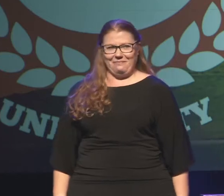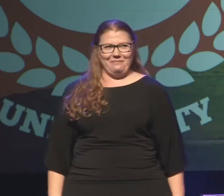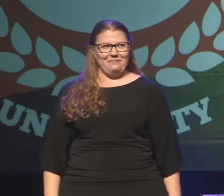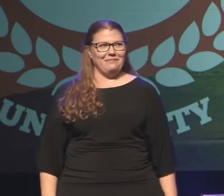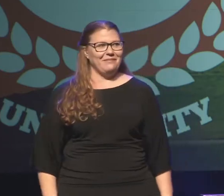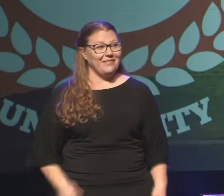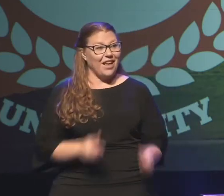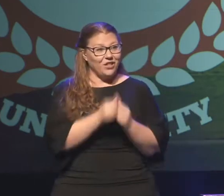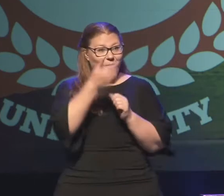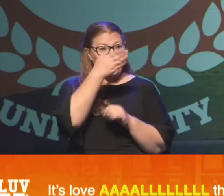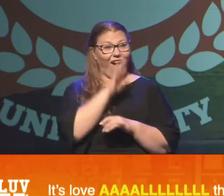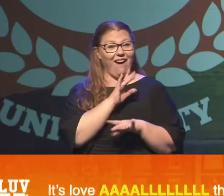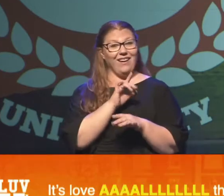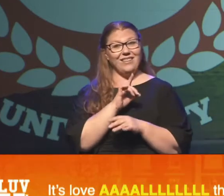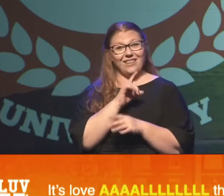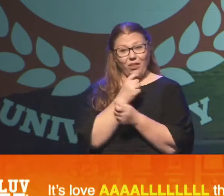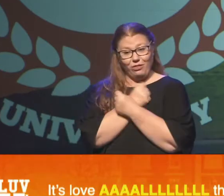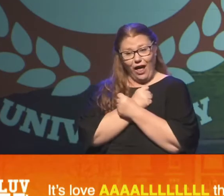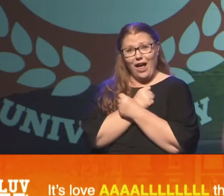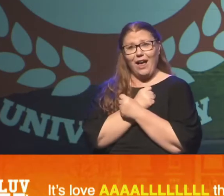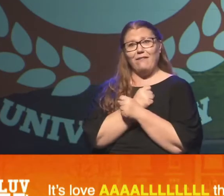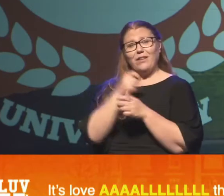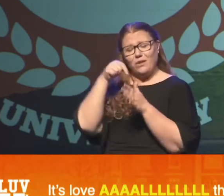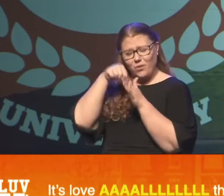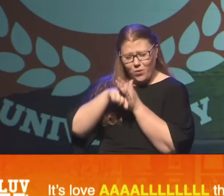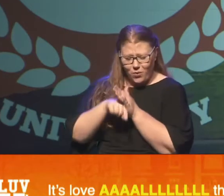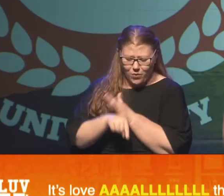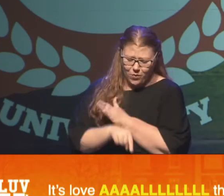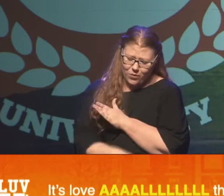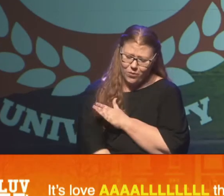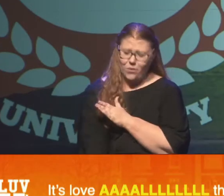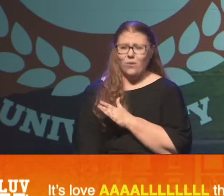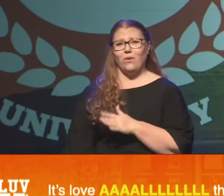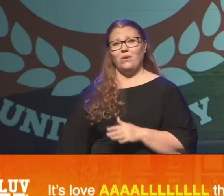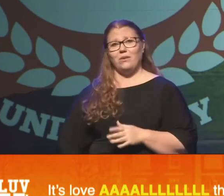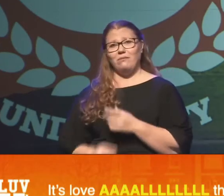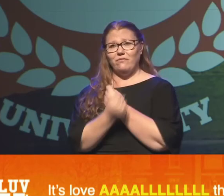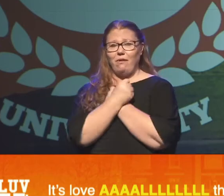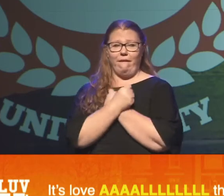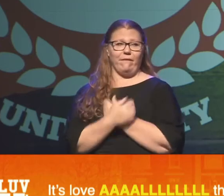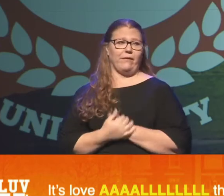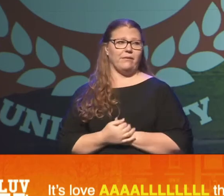And with God, it's love all the way down.